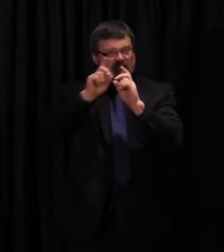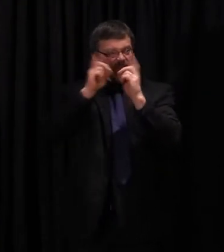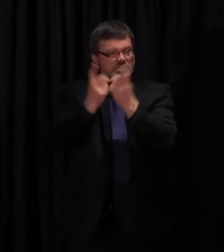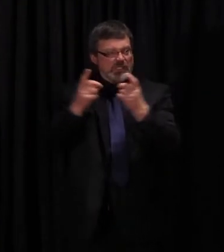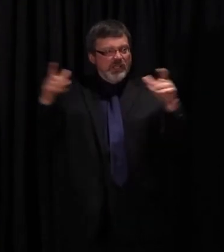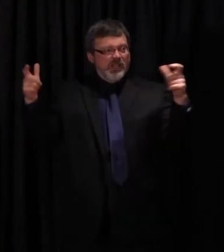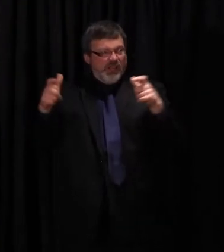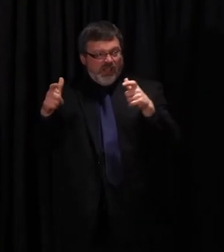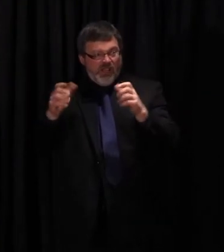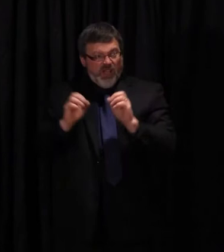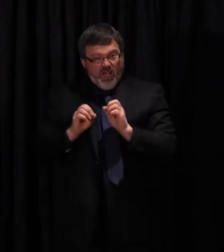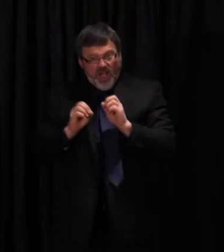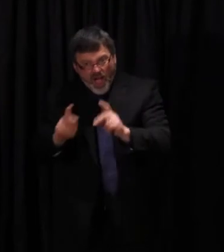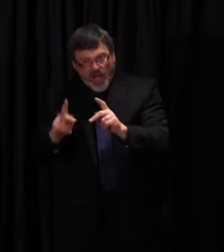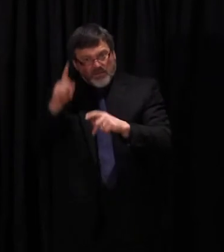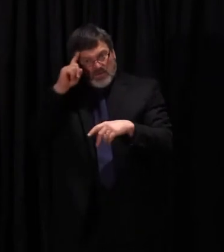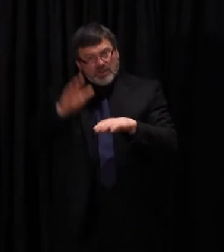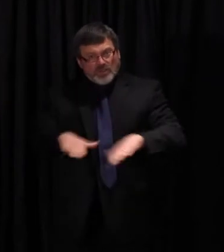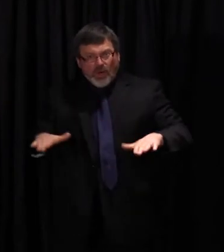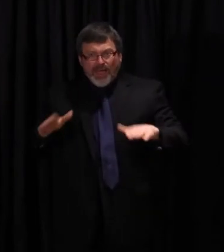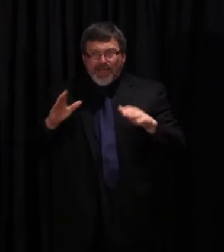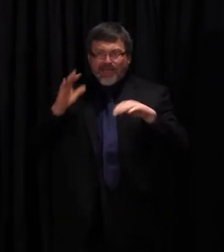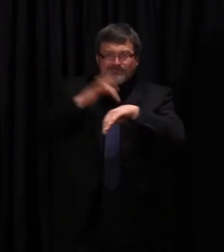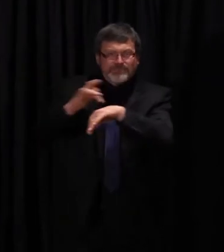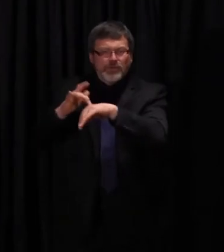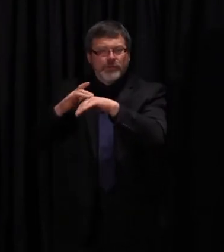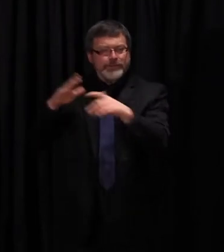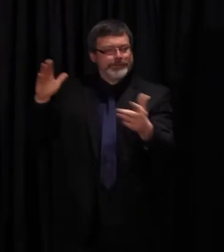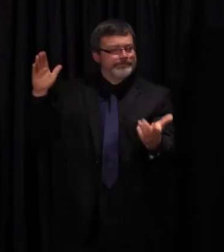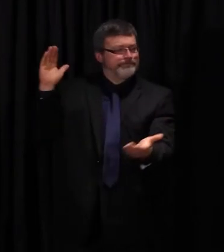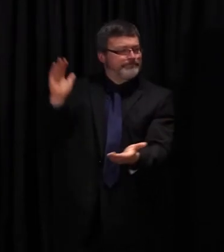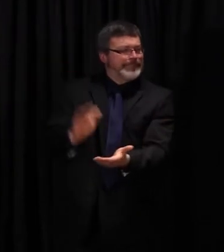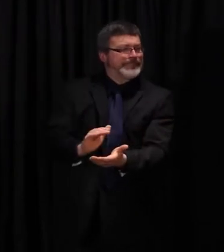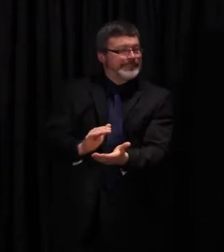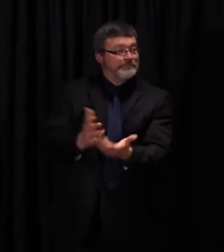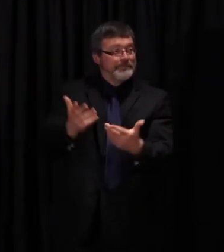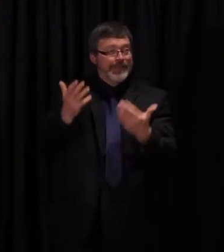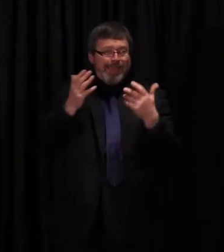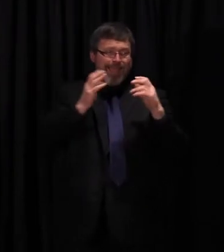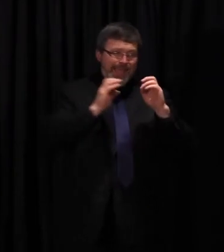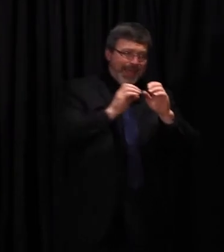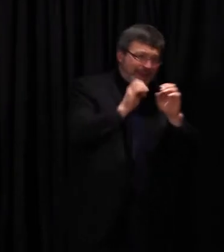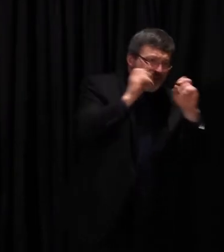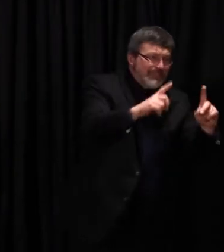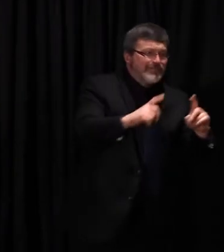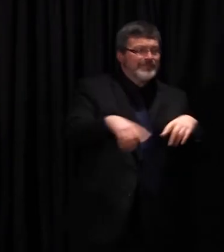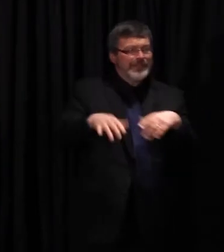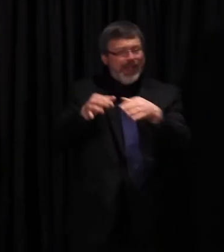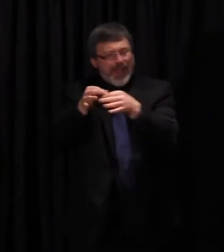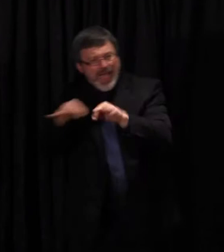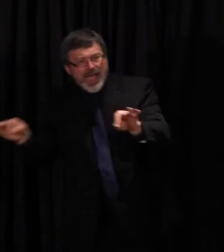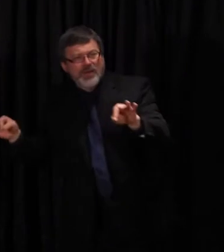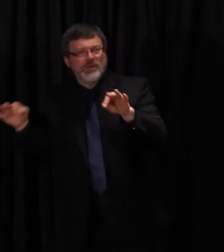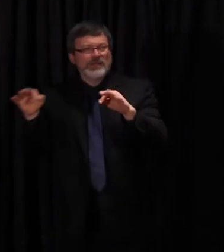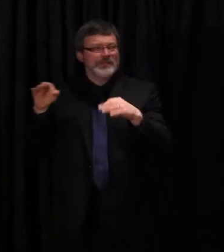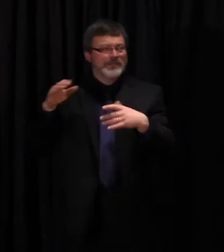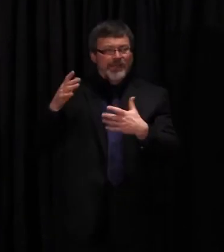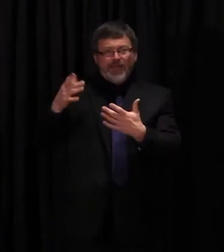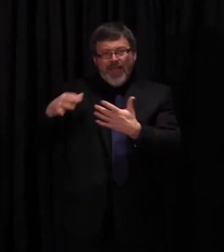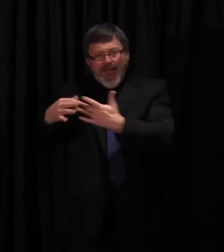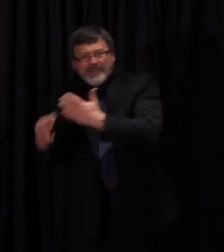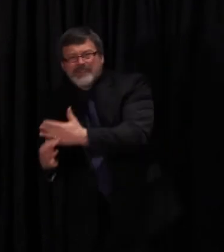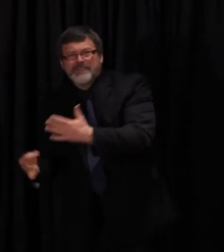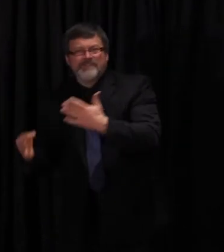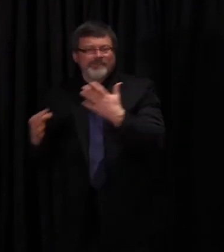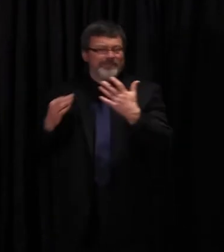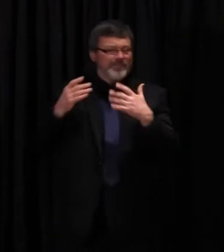opportunities, like foreign languages, AP courses, or electives. And with fewer school